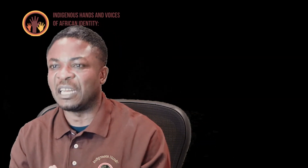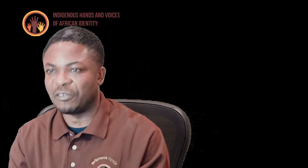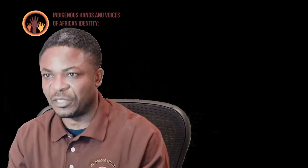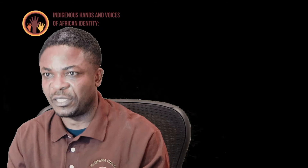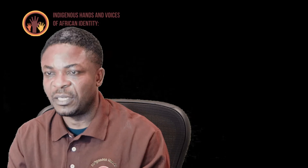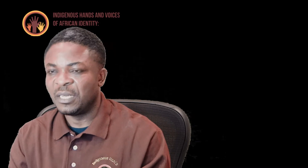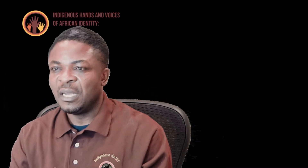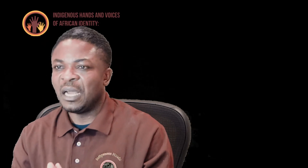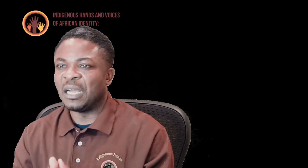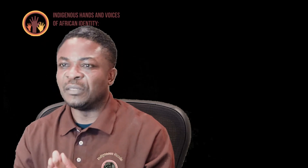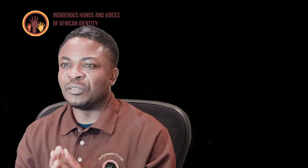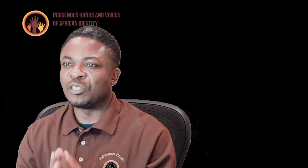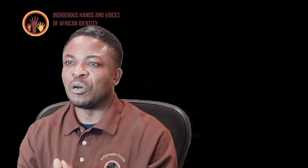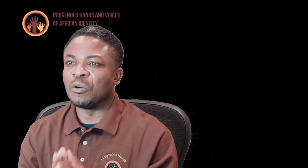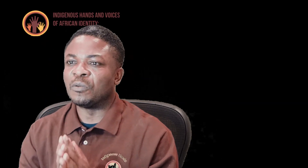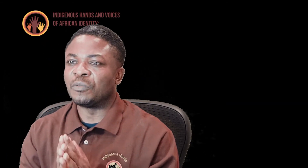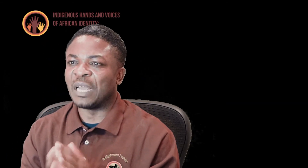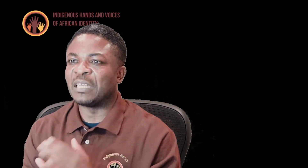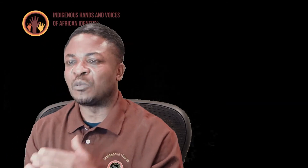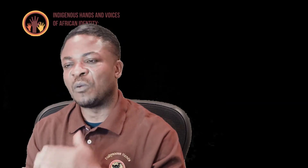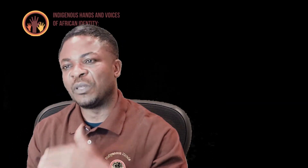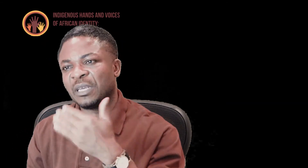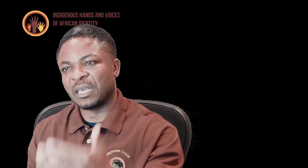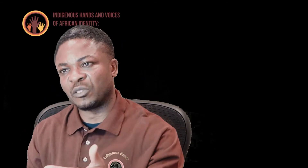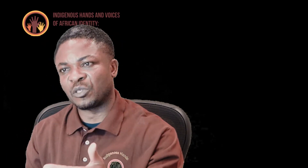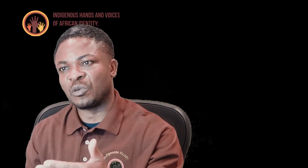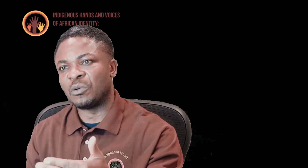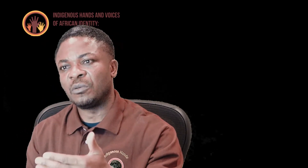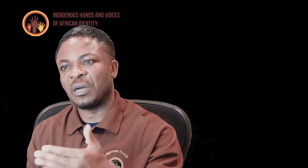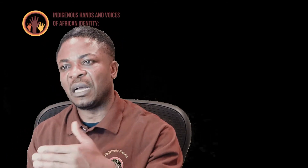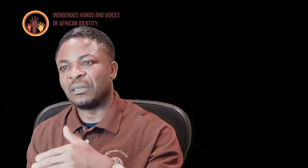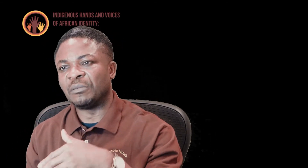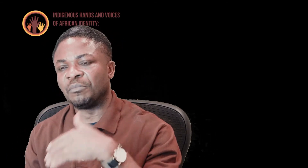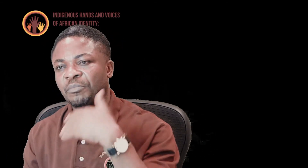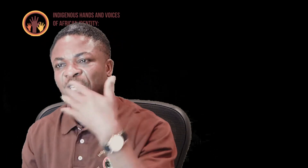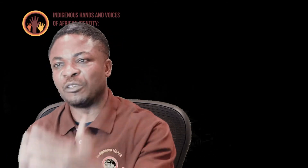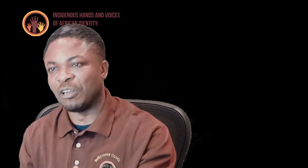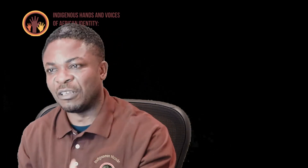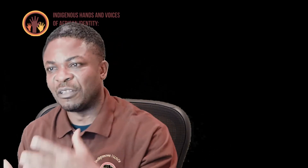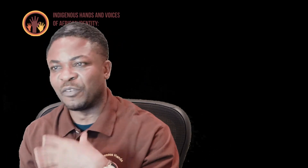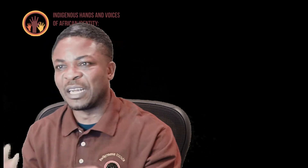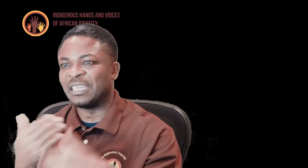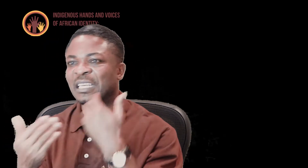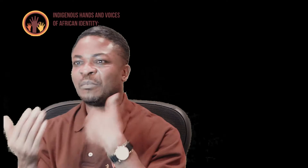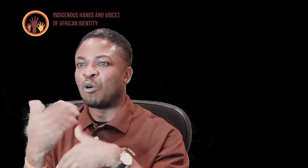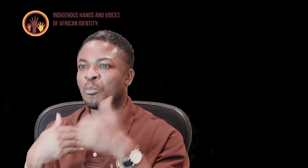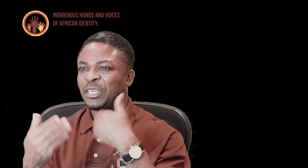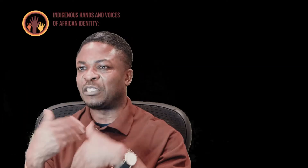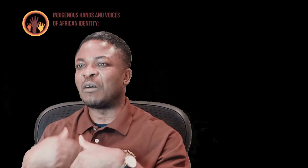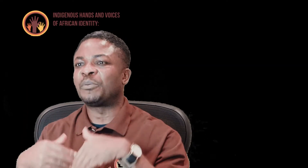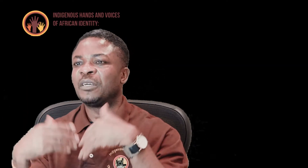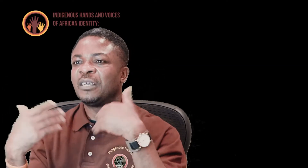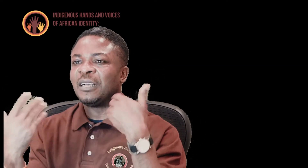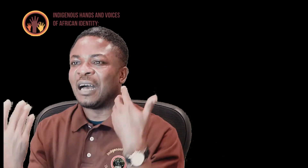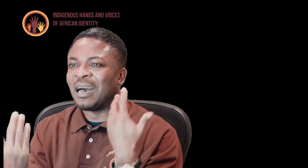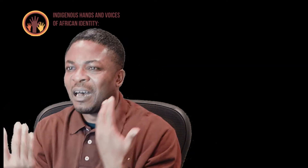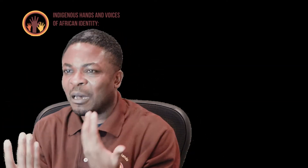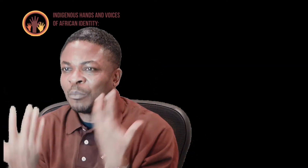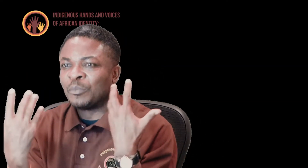sign language. And so that is why when they get to school and begin to learn the variety that is more mixed up,